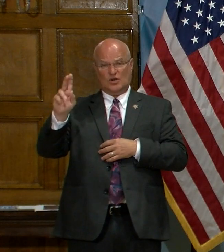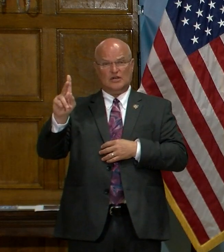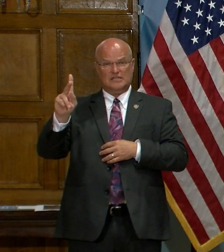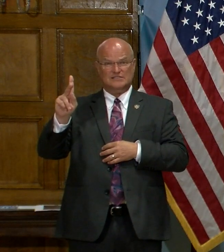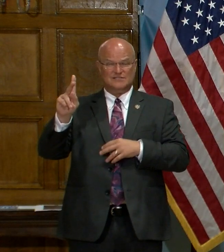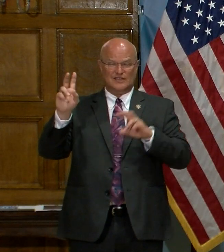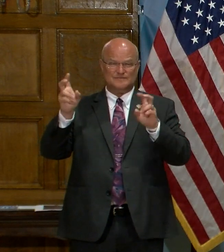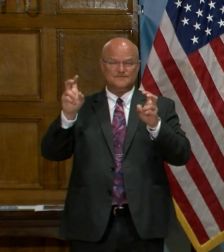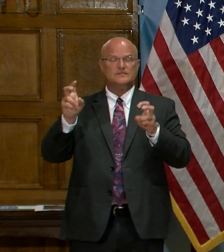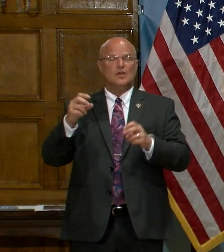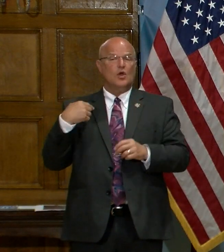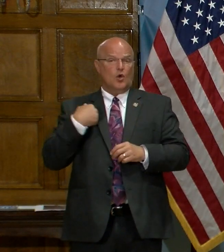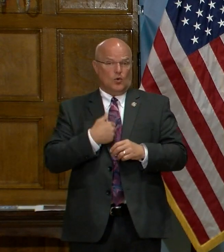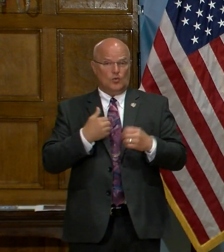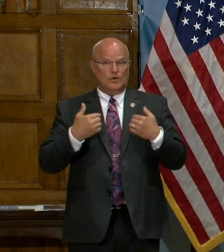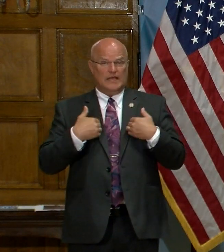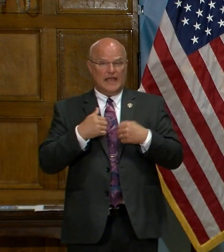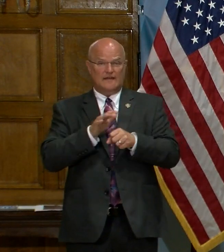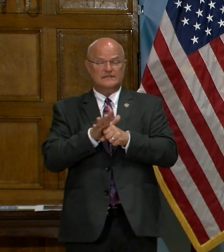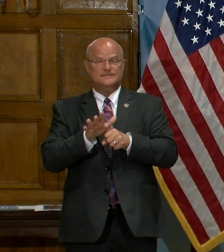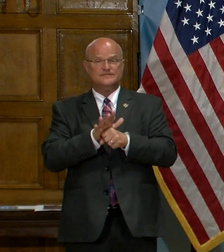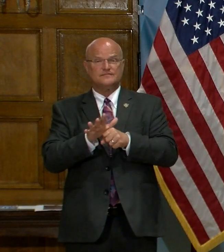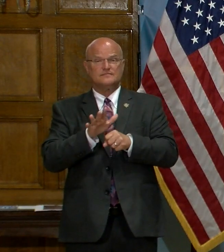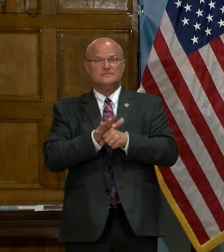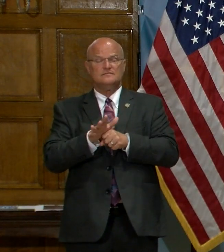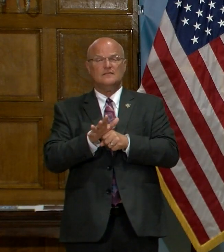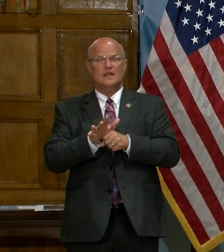Arkansas, we have adequate,